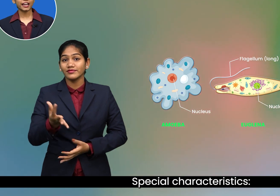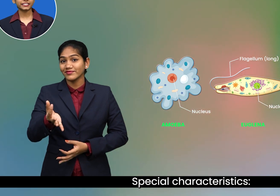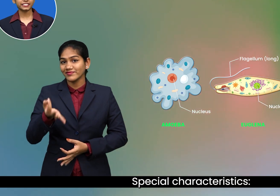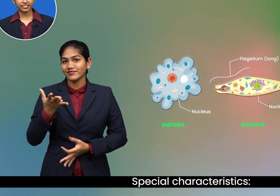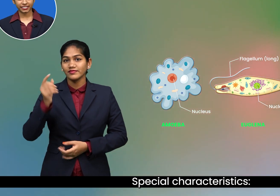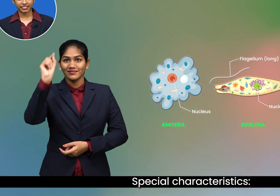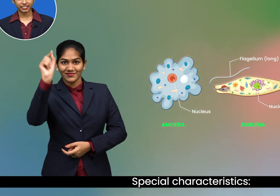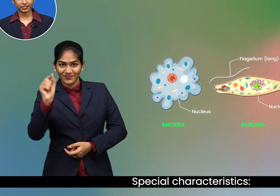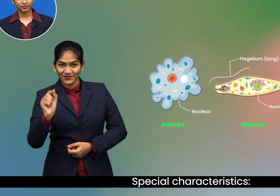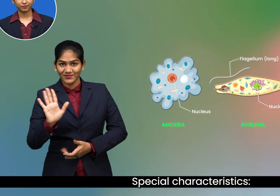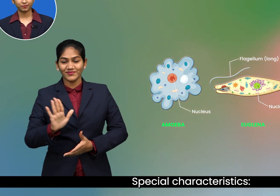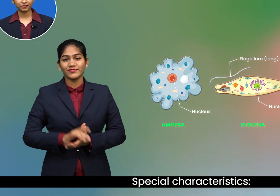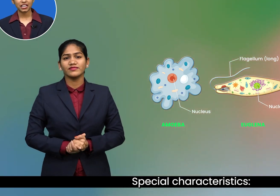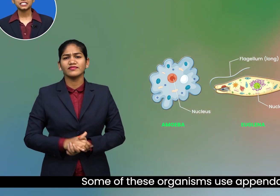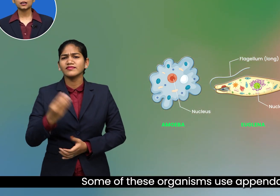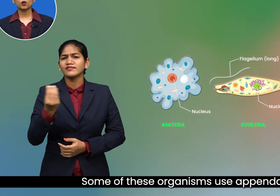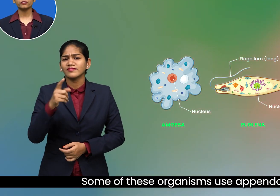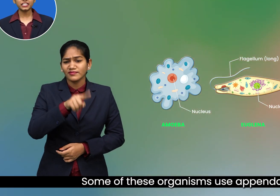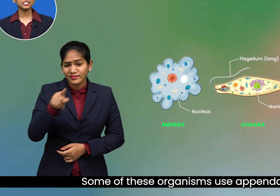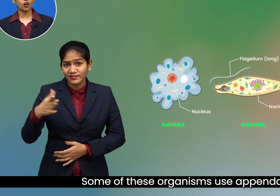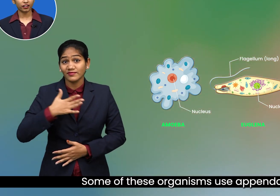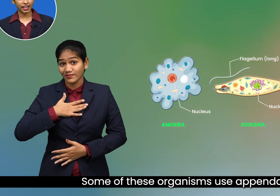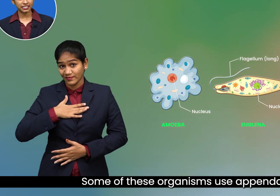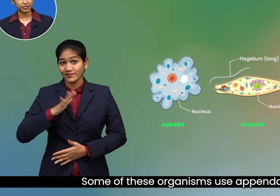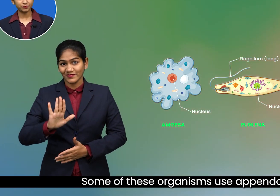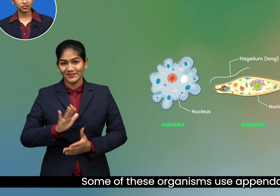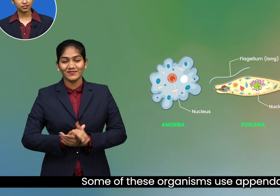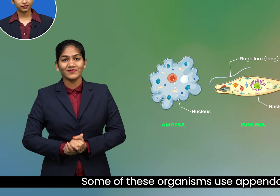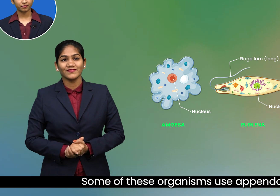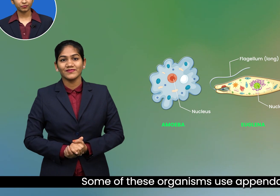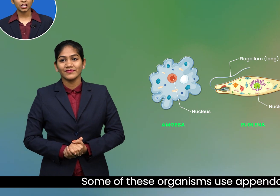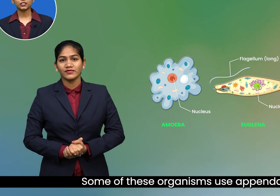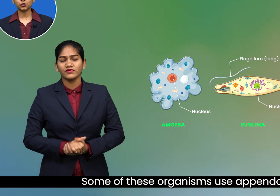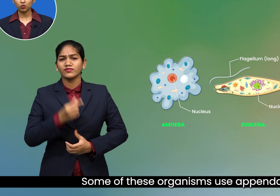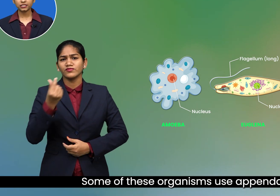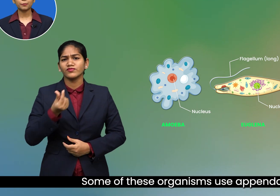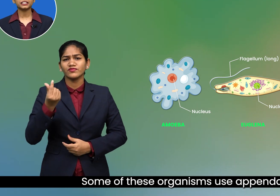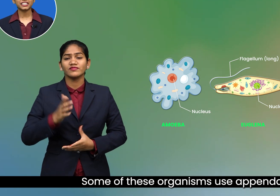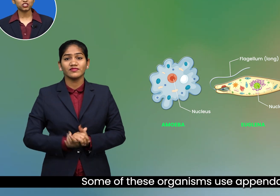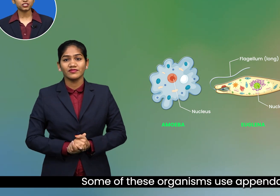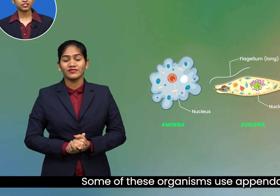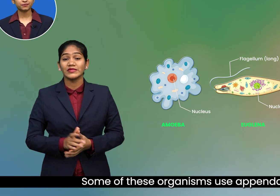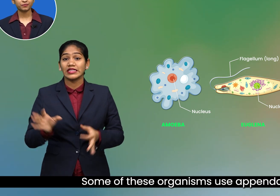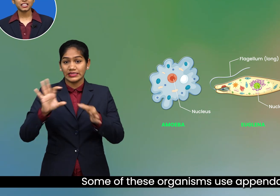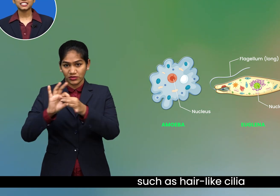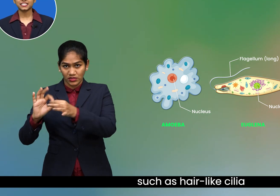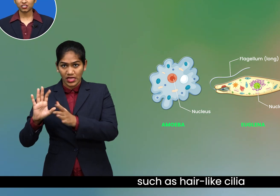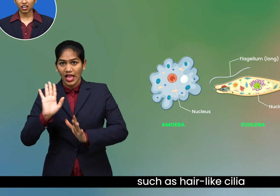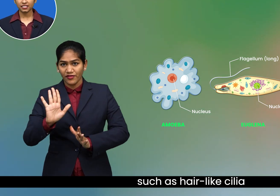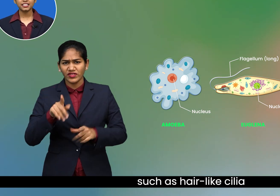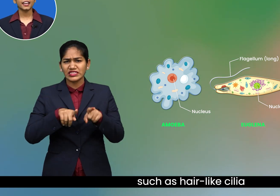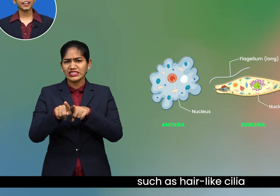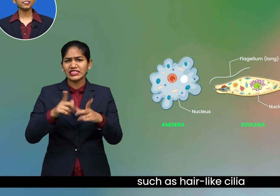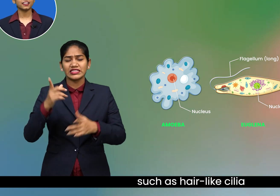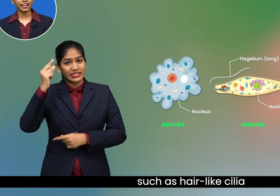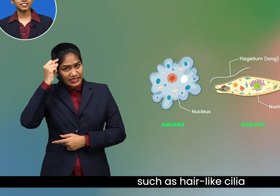Special characteristics. Some of these organisms use appendages such